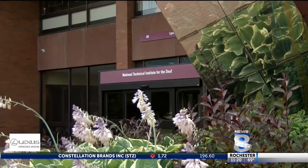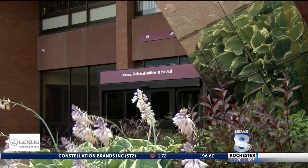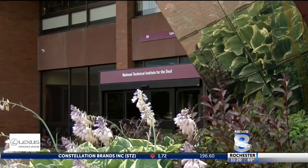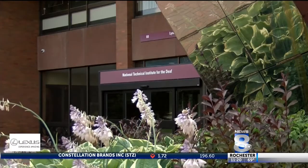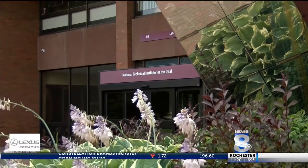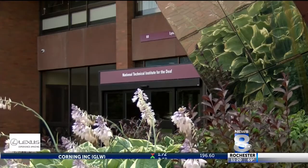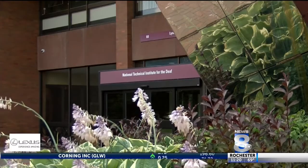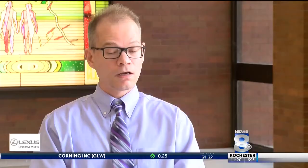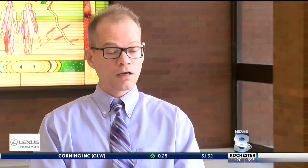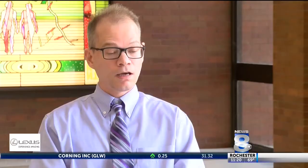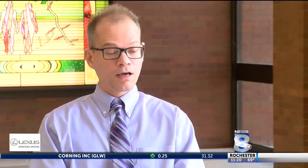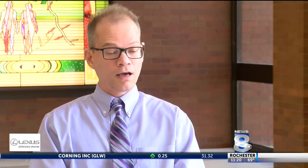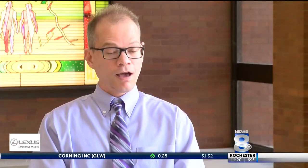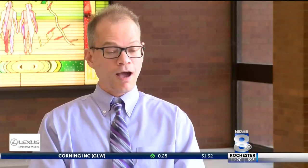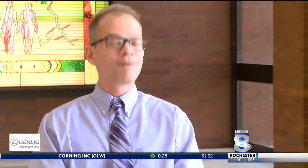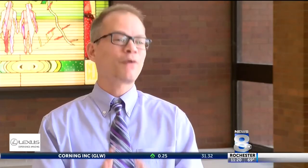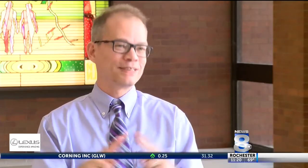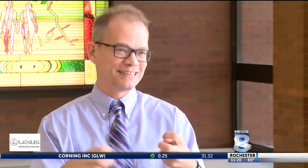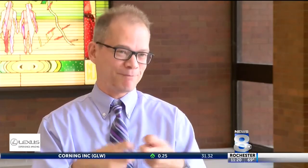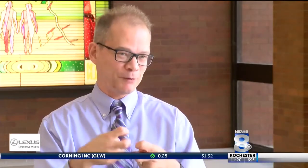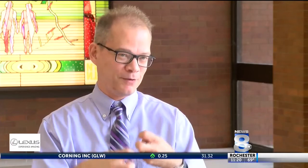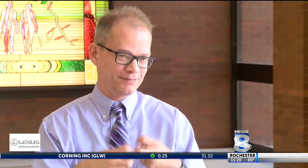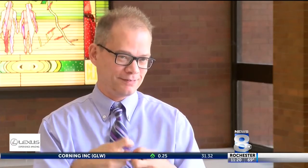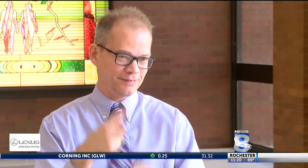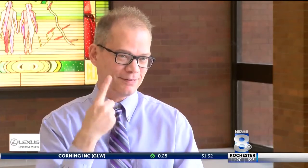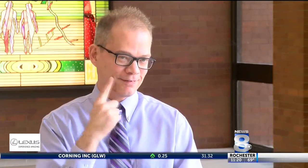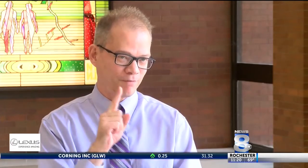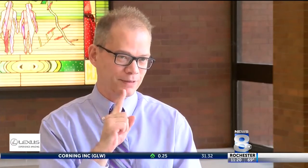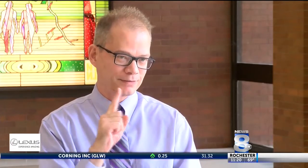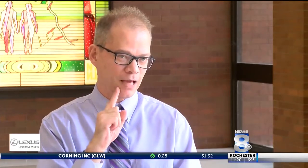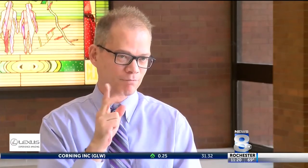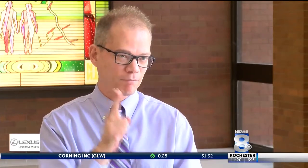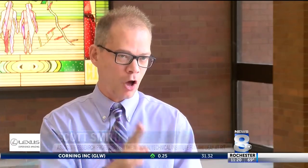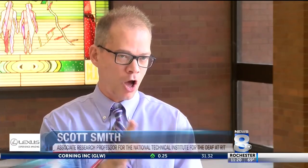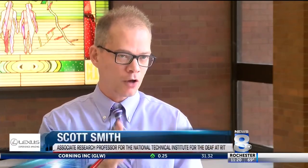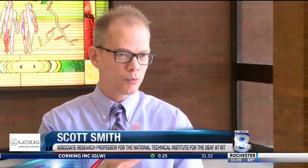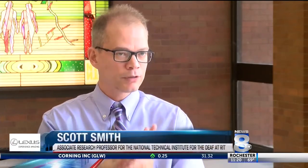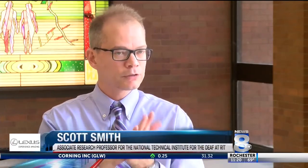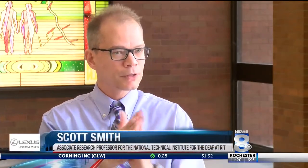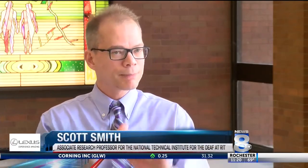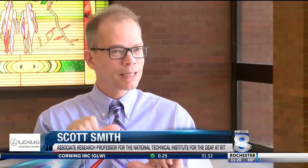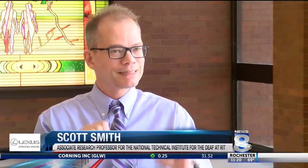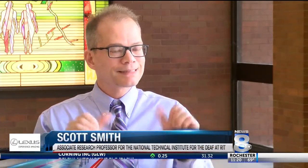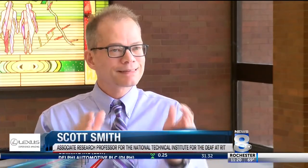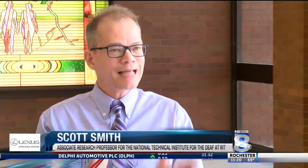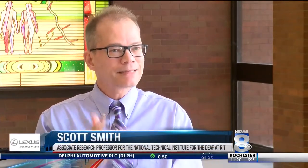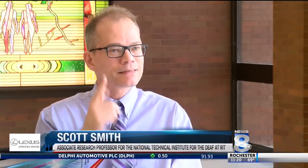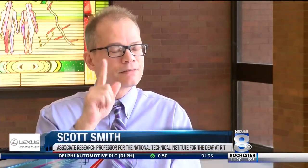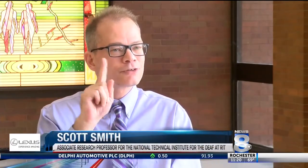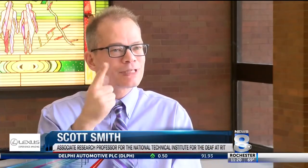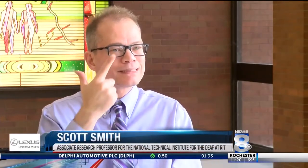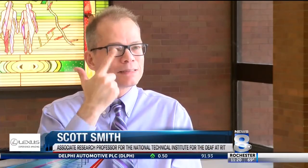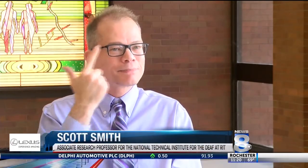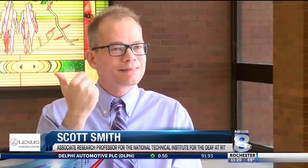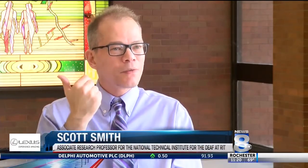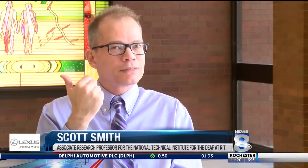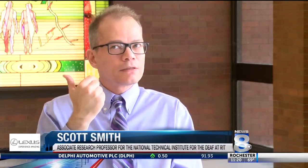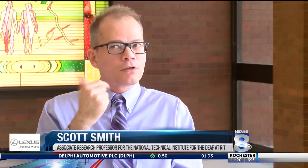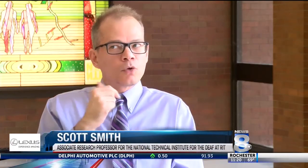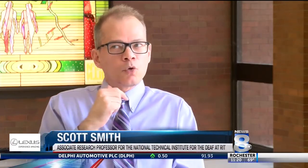in the science workforce. Well it's very difficult for deaf and hard of hearing individuals to become scientists and one